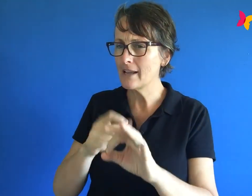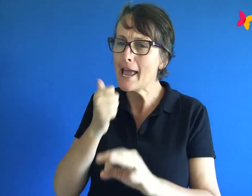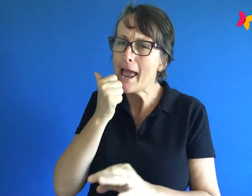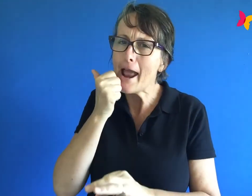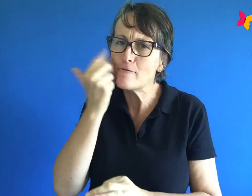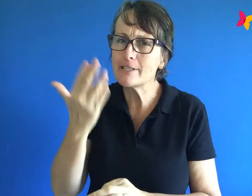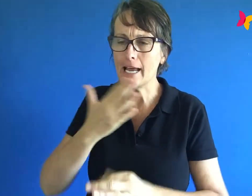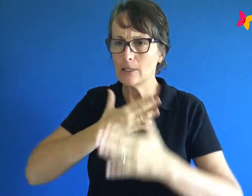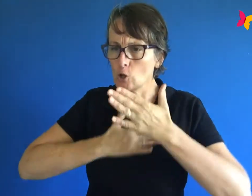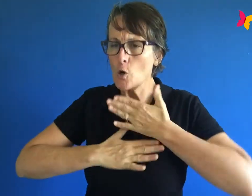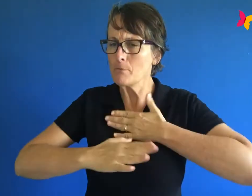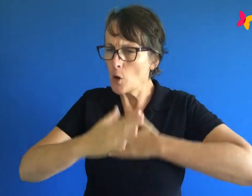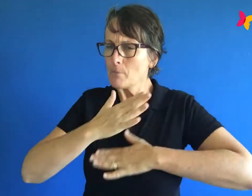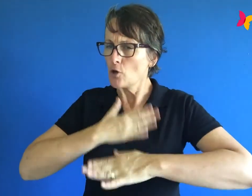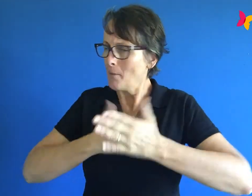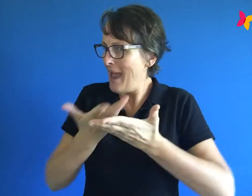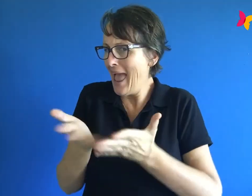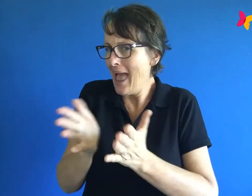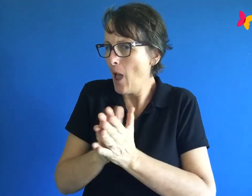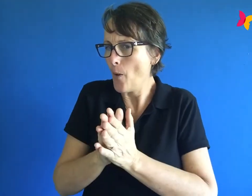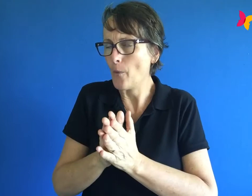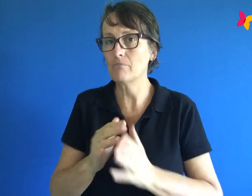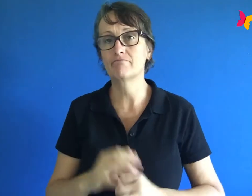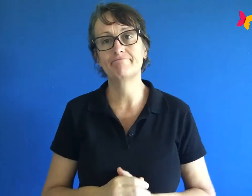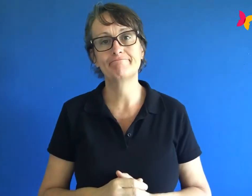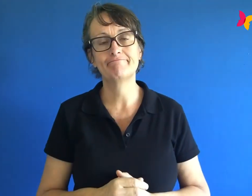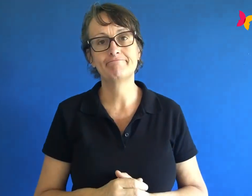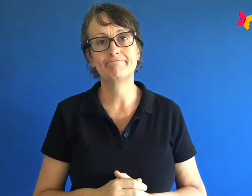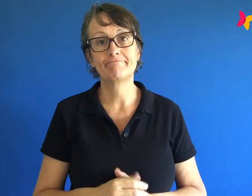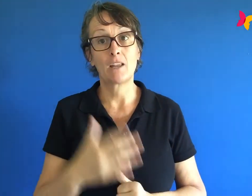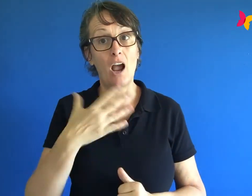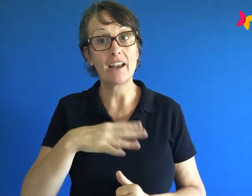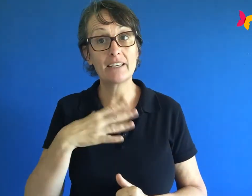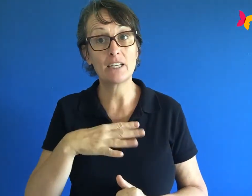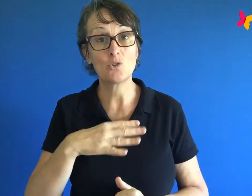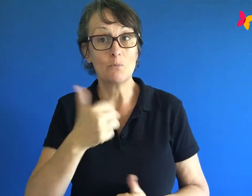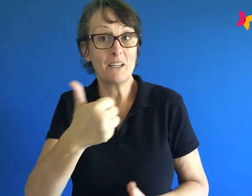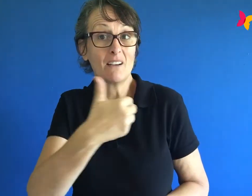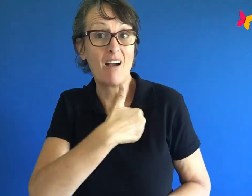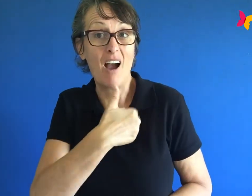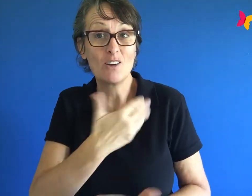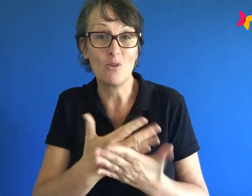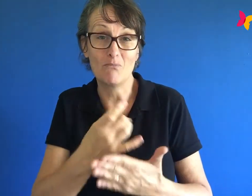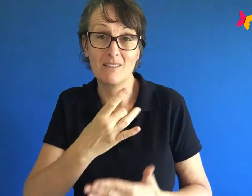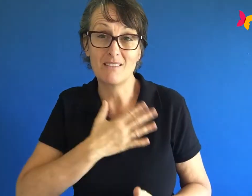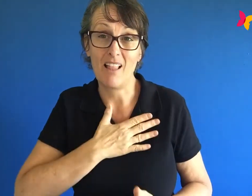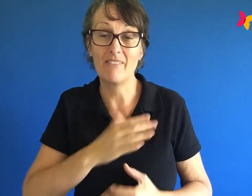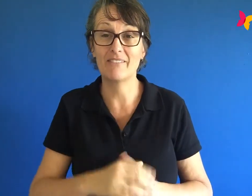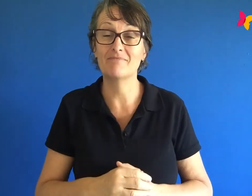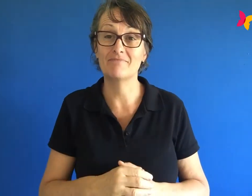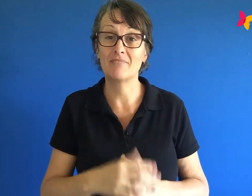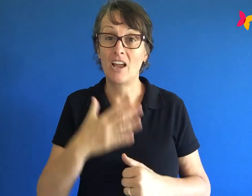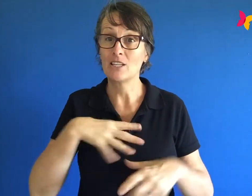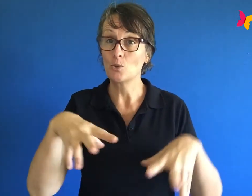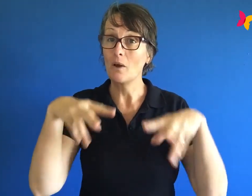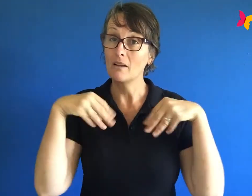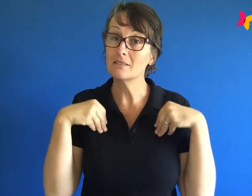Being kinder to myself, accepting that at the end of the day I always do the best I